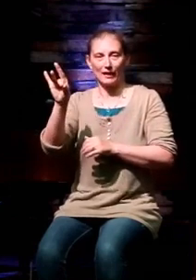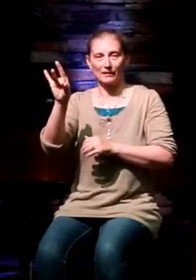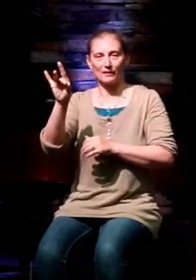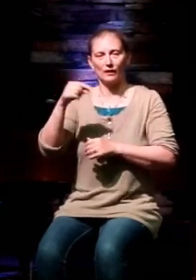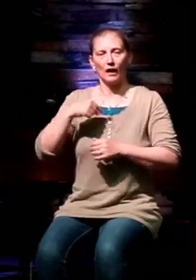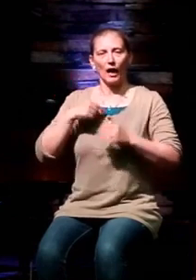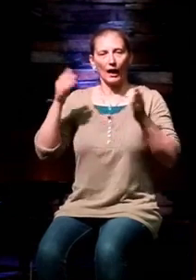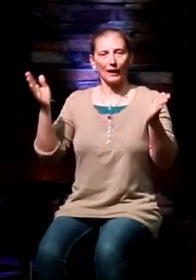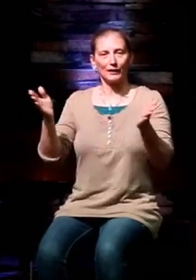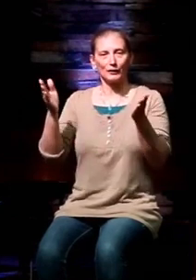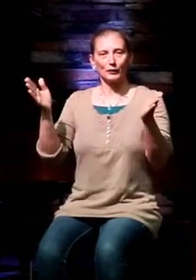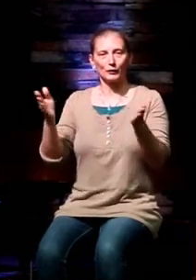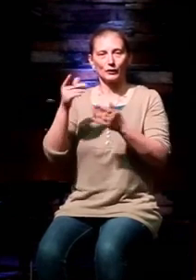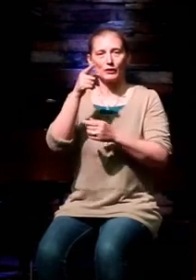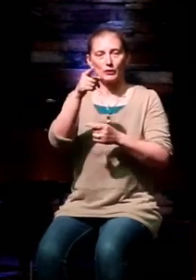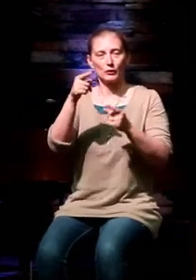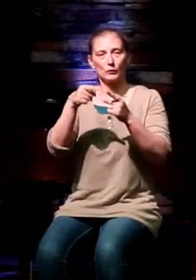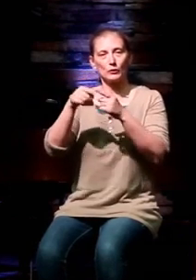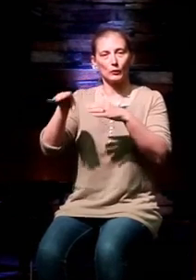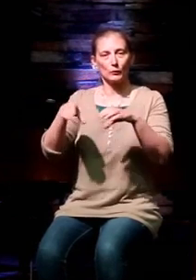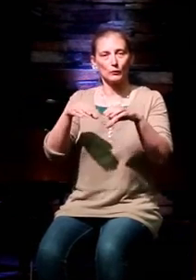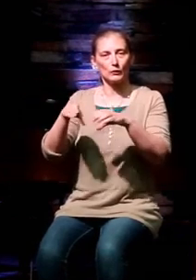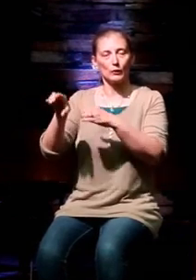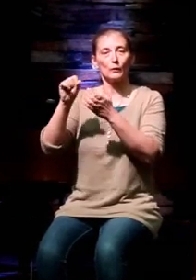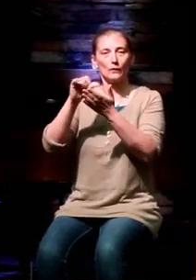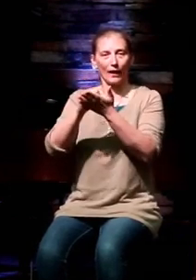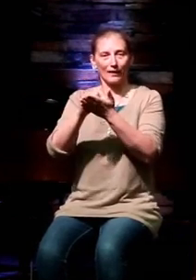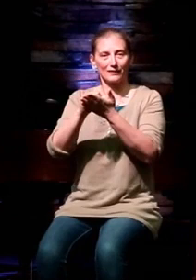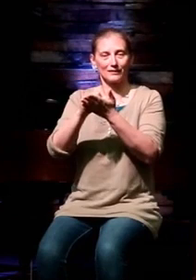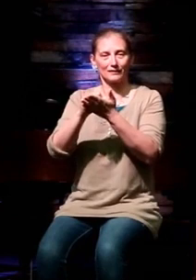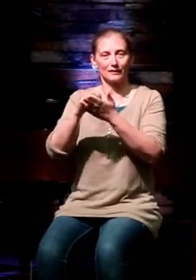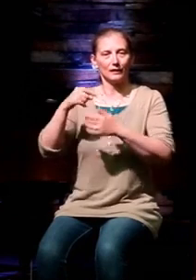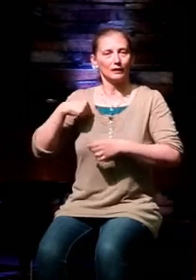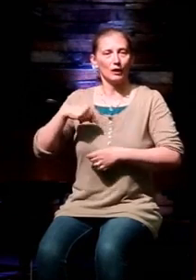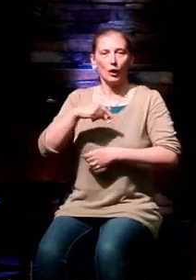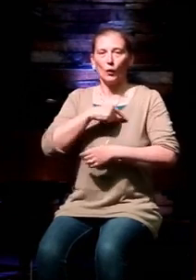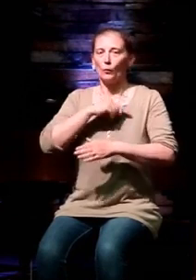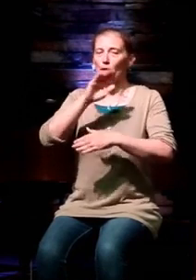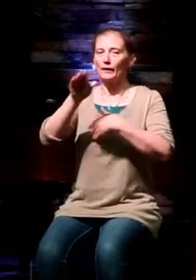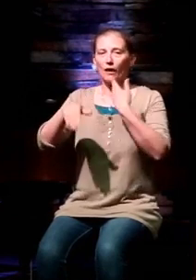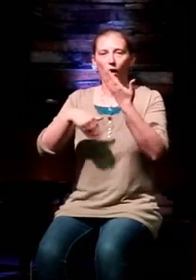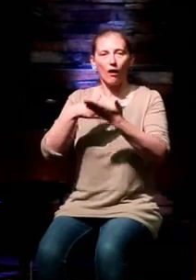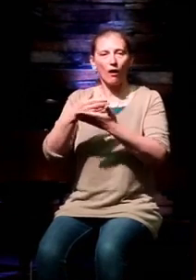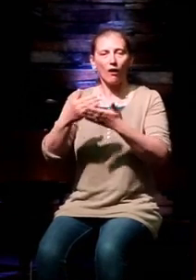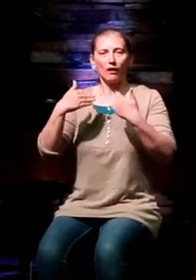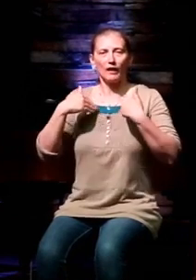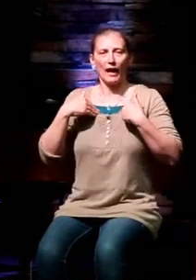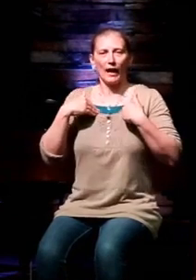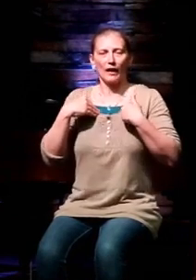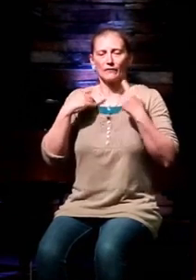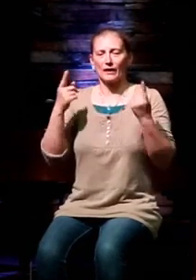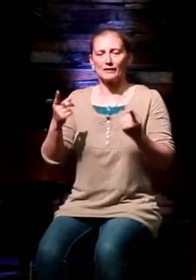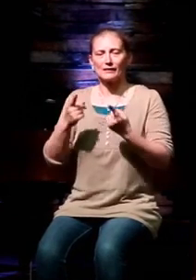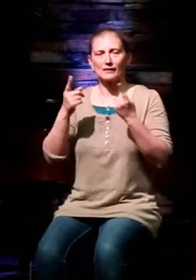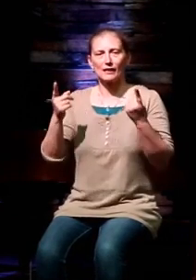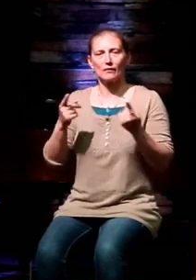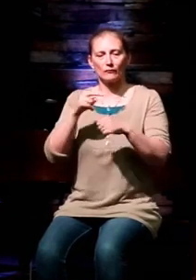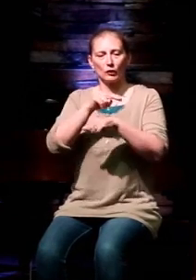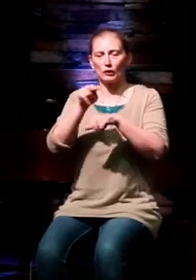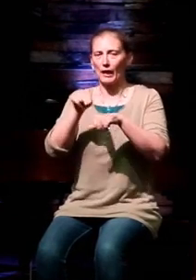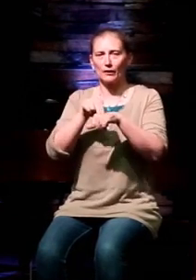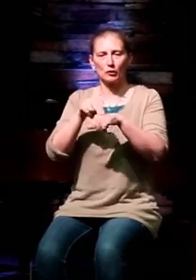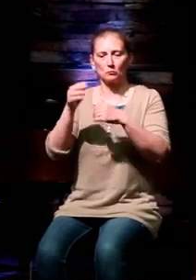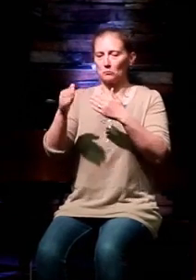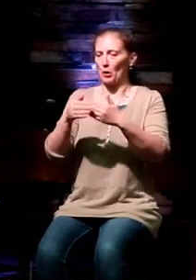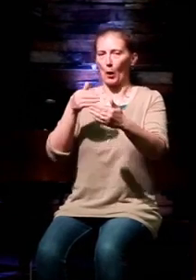But last week, we touched on the fact that we all have a sinful nature. We all have a sinful nature. No matter who you are,